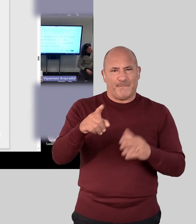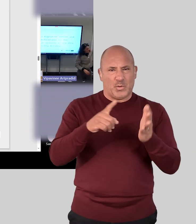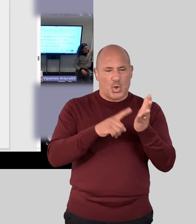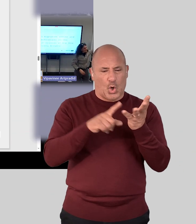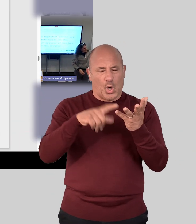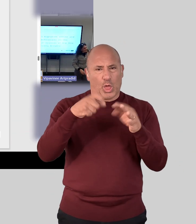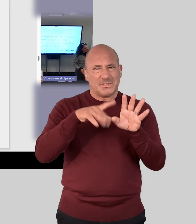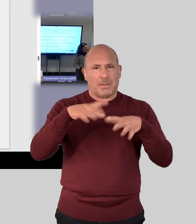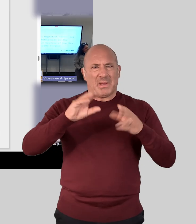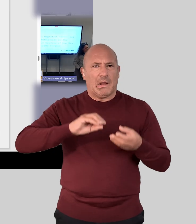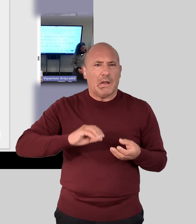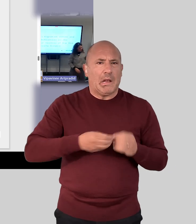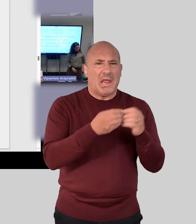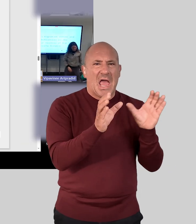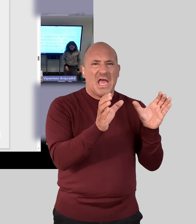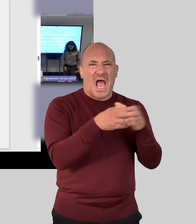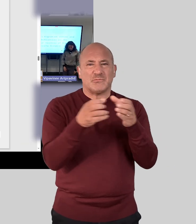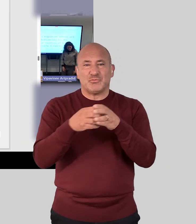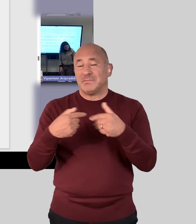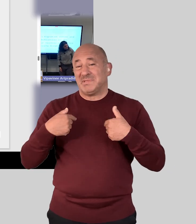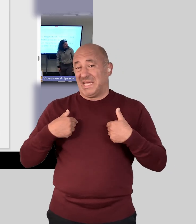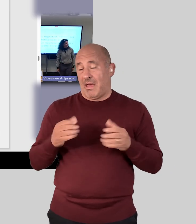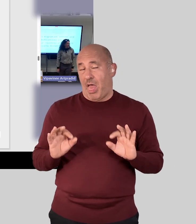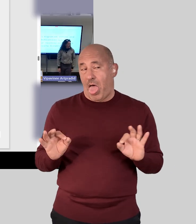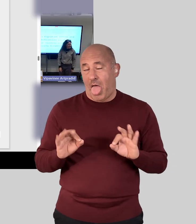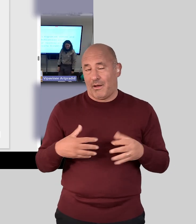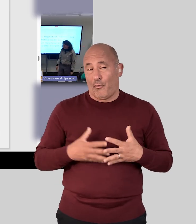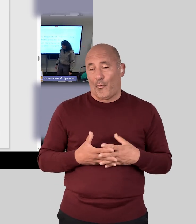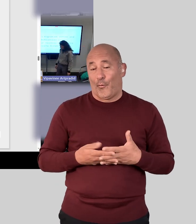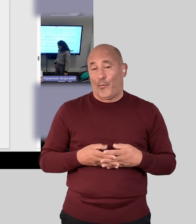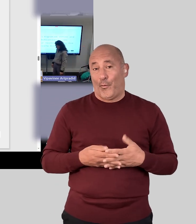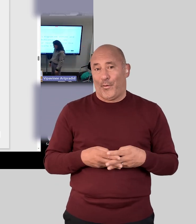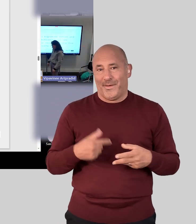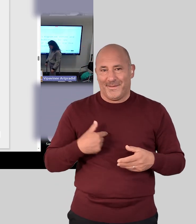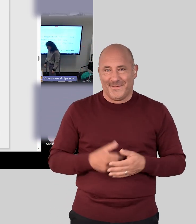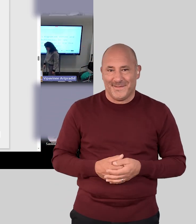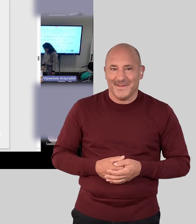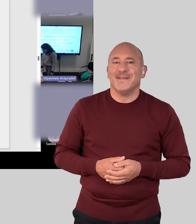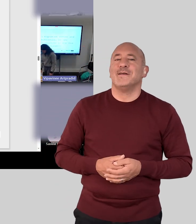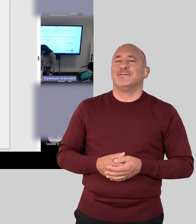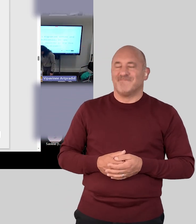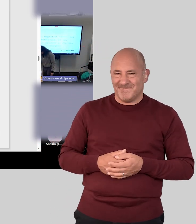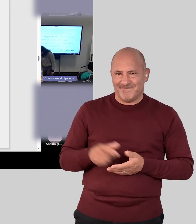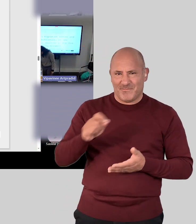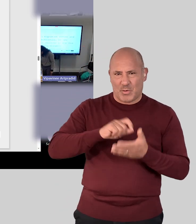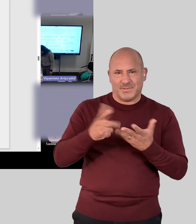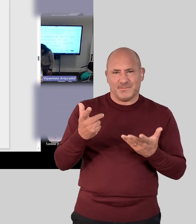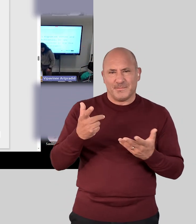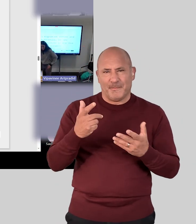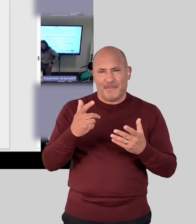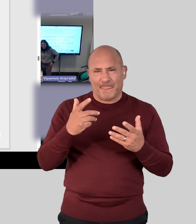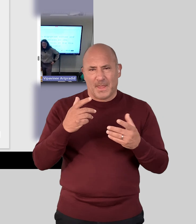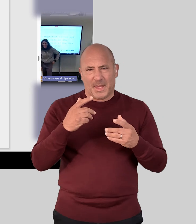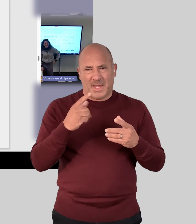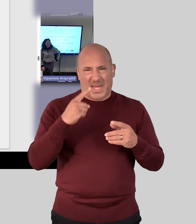Okay, so Lucy wrote some categories up there. I didn't do anything. As you all saw, I was